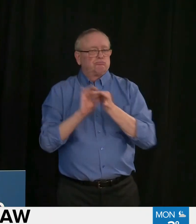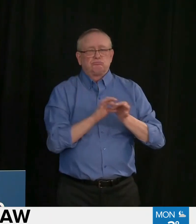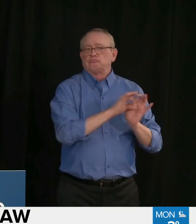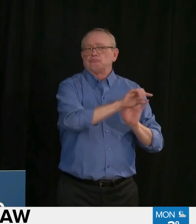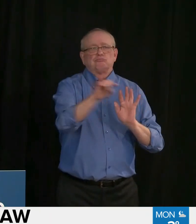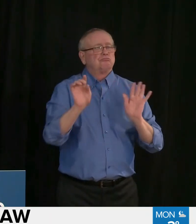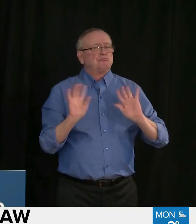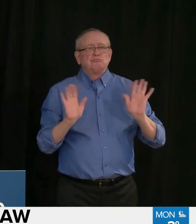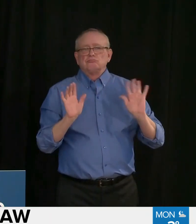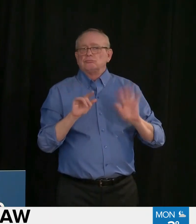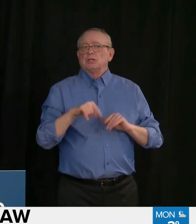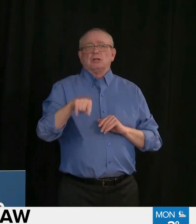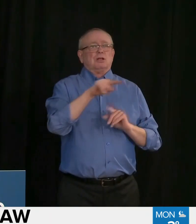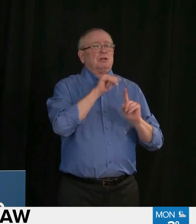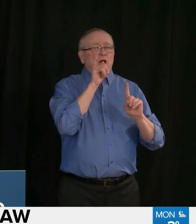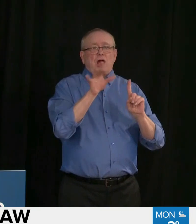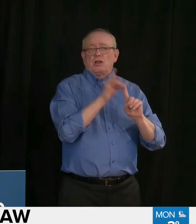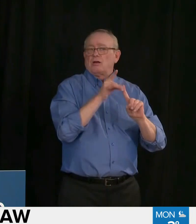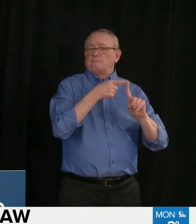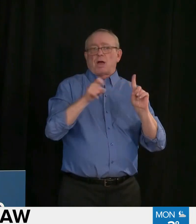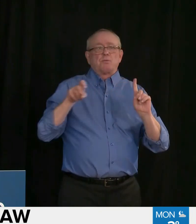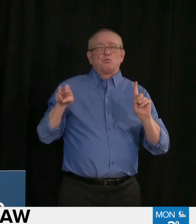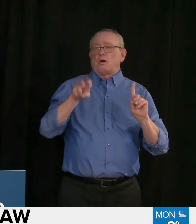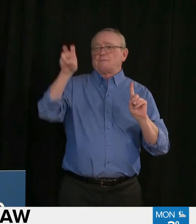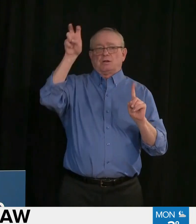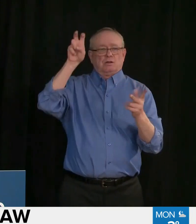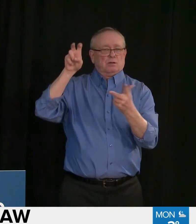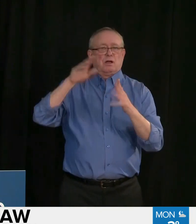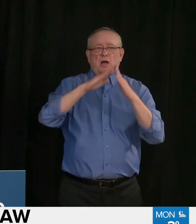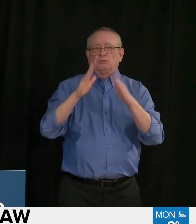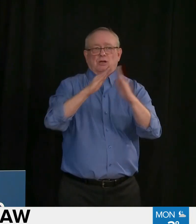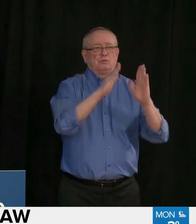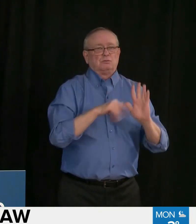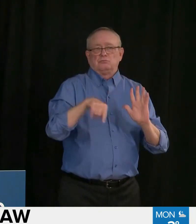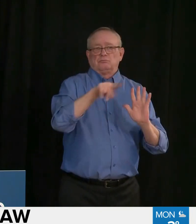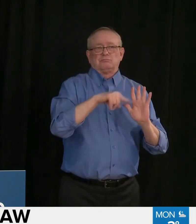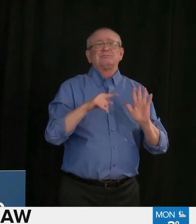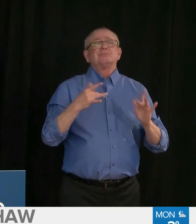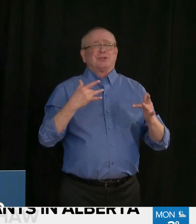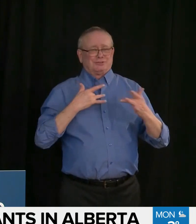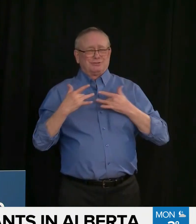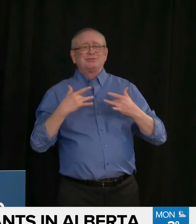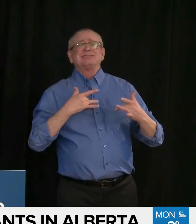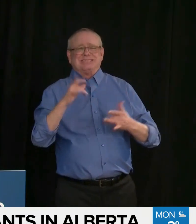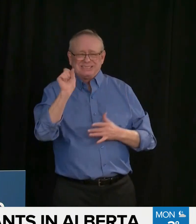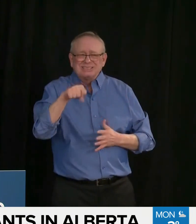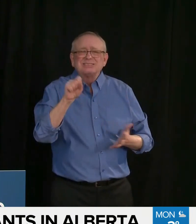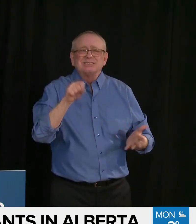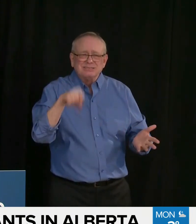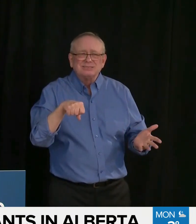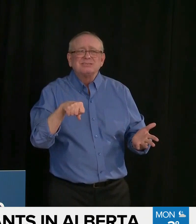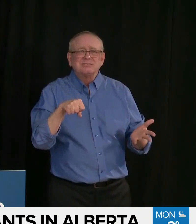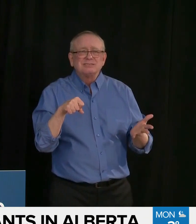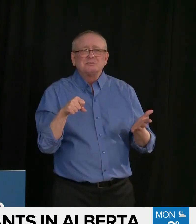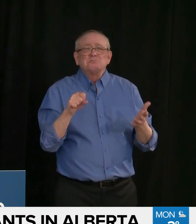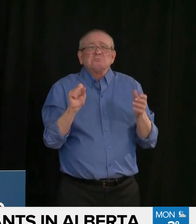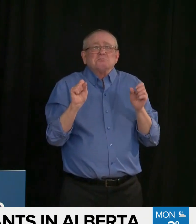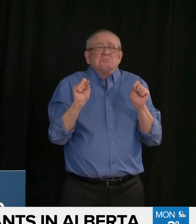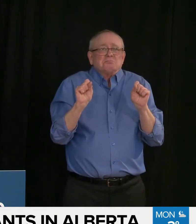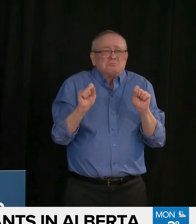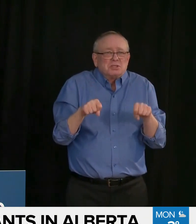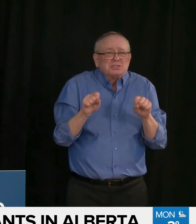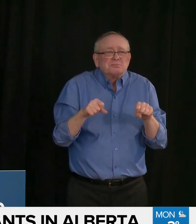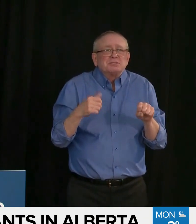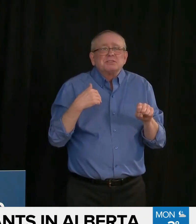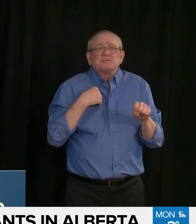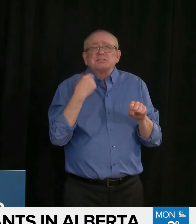it seems that in those cases there may have been a source that we haven't identified, indicating that there